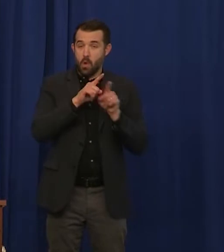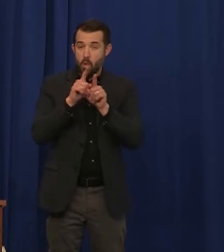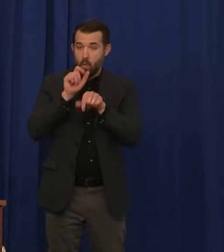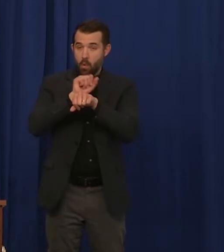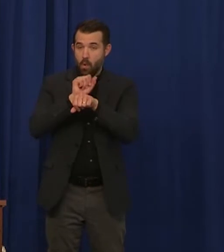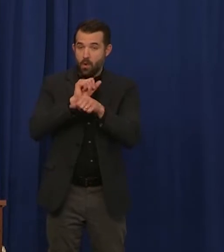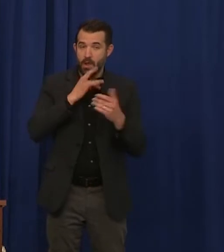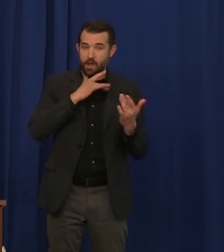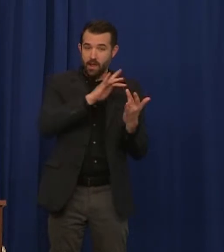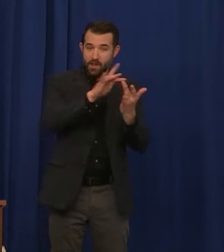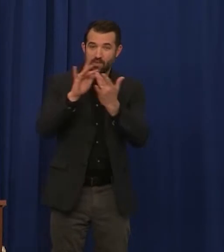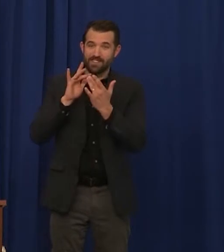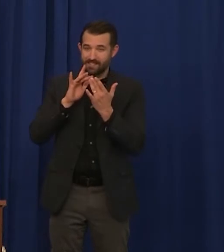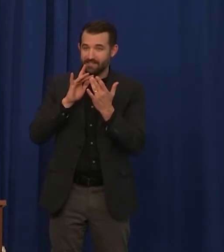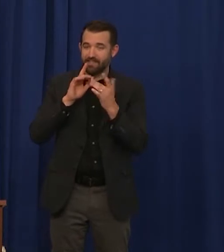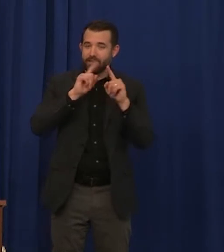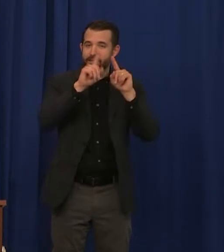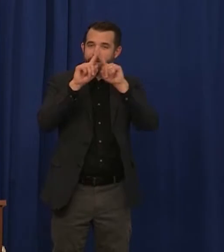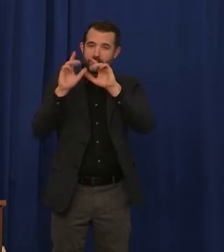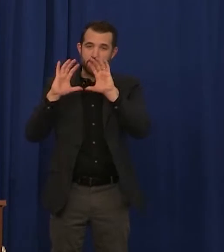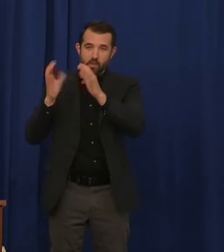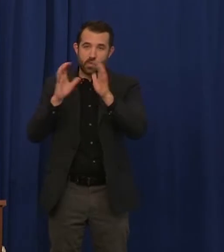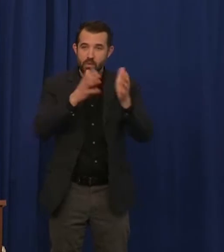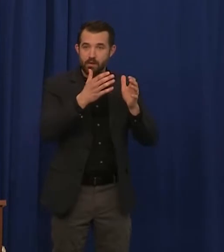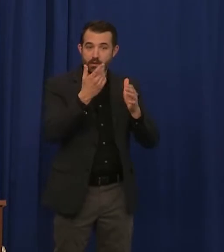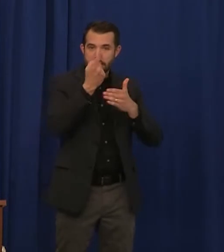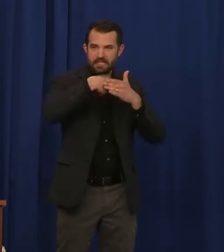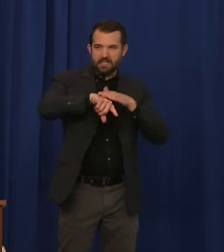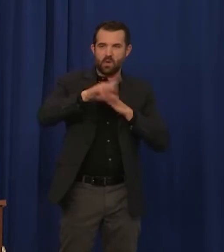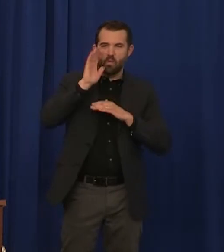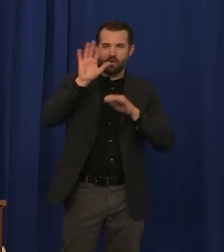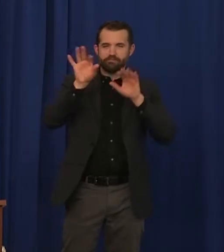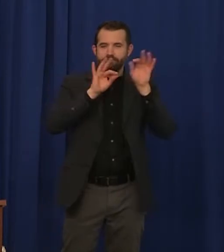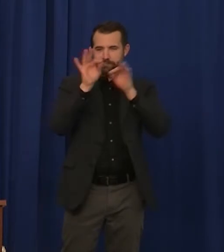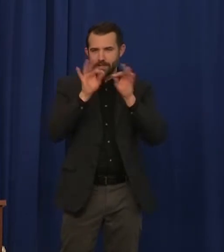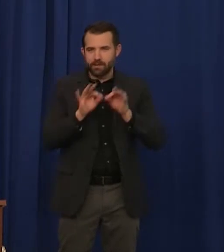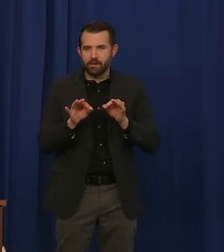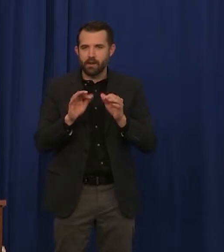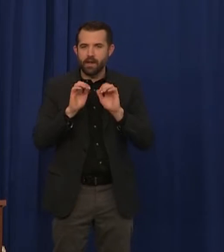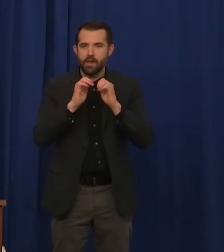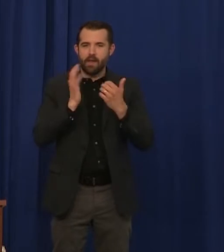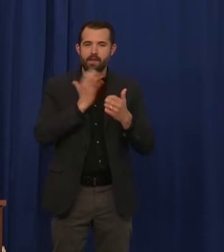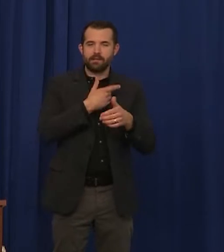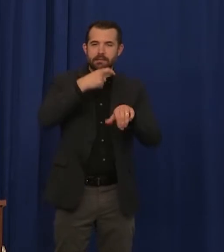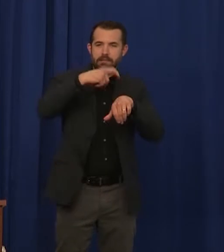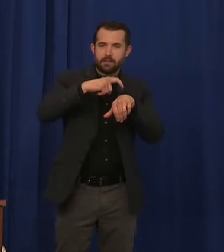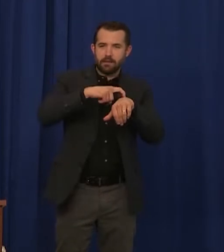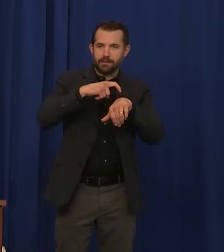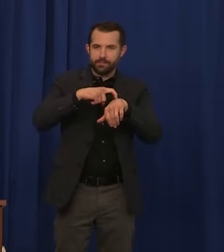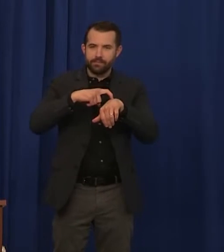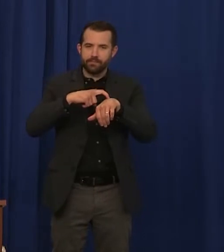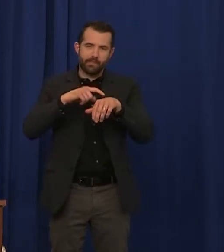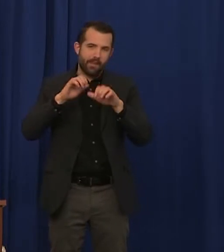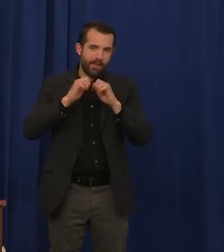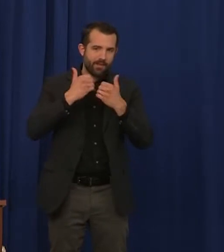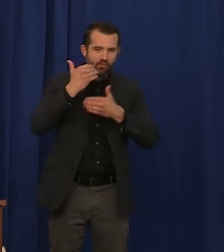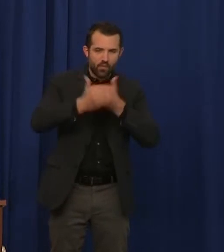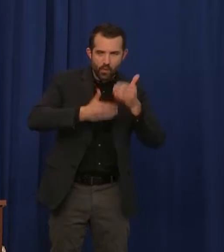our rollout, I can go into greater detail. But one of the things that happened with unemployment insurance is